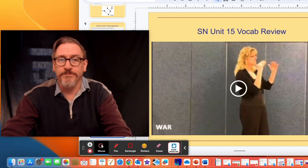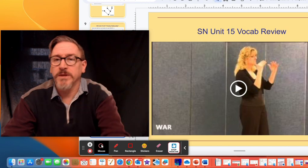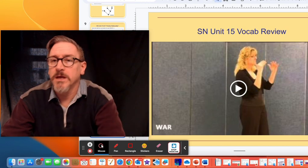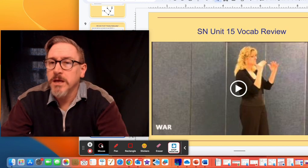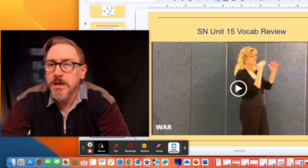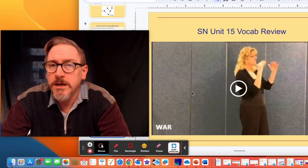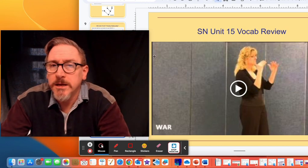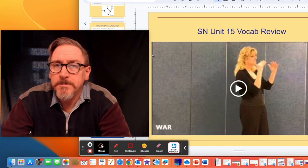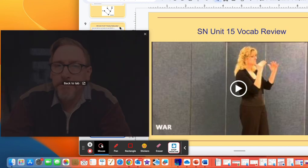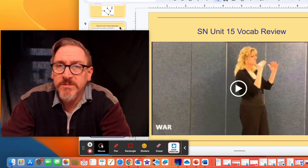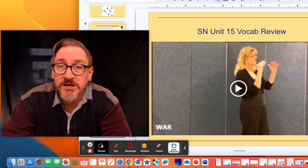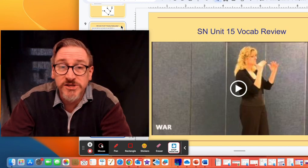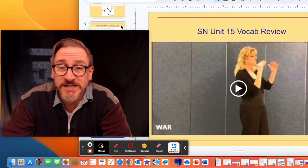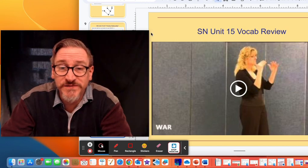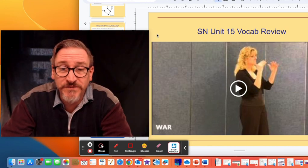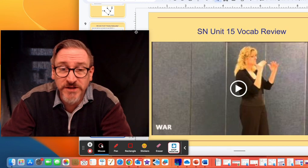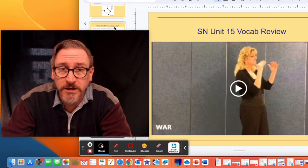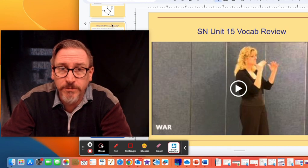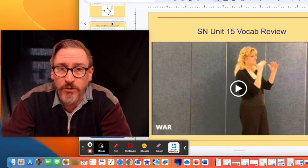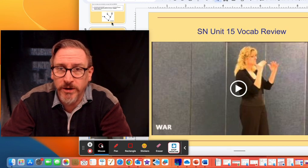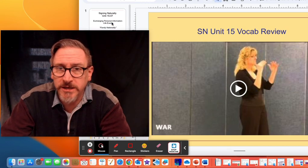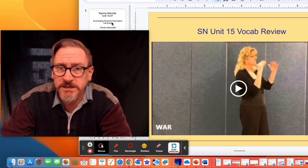Okay. So that's